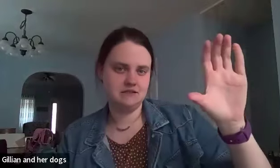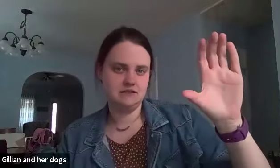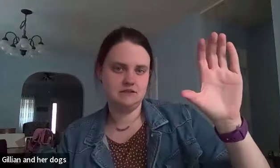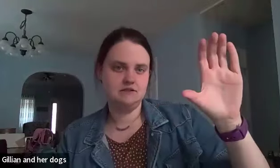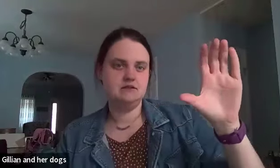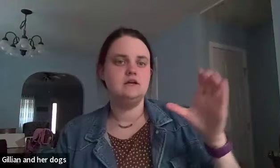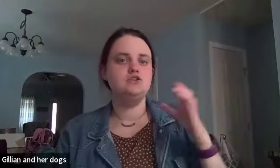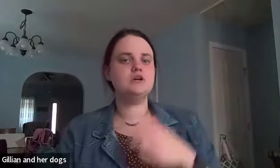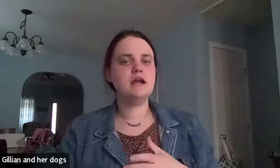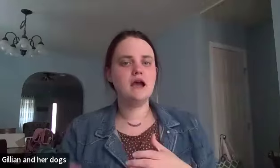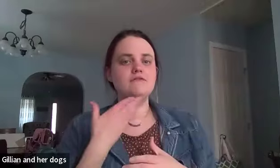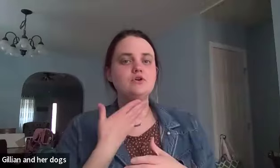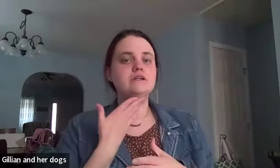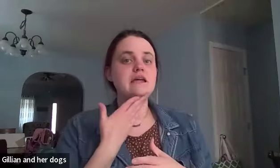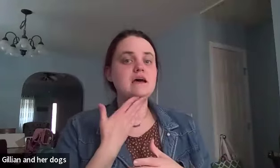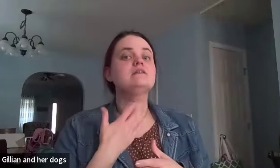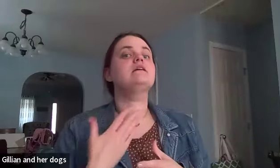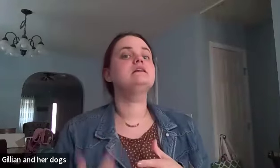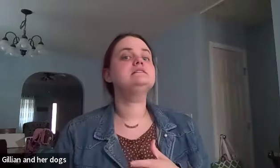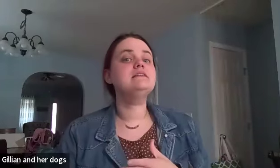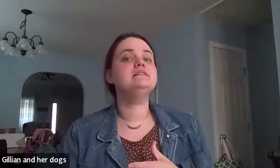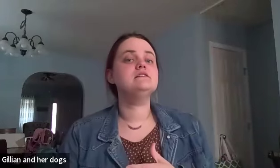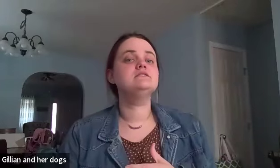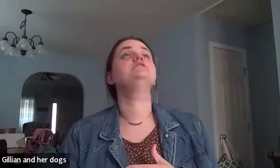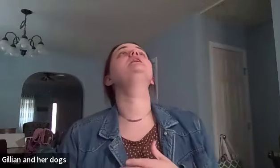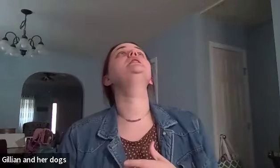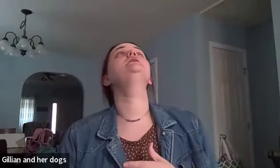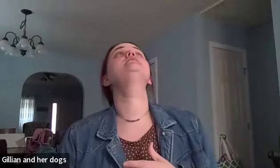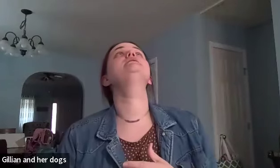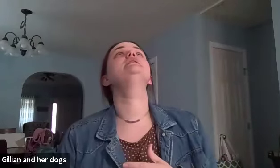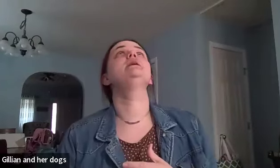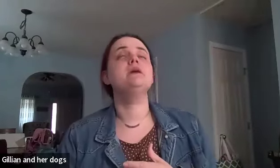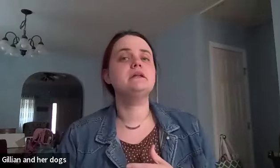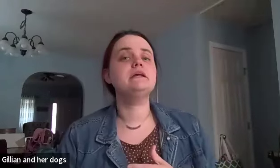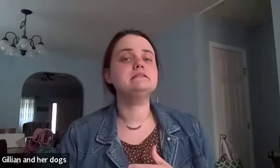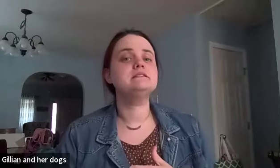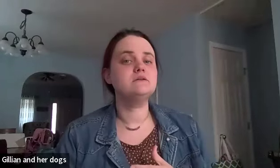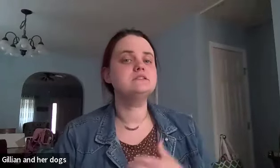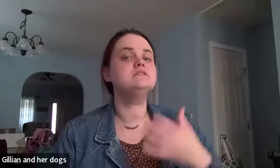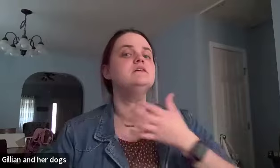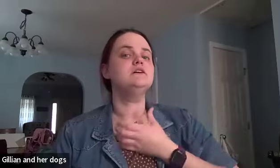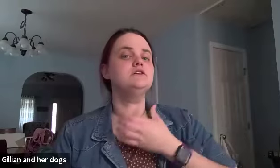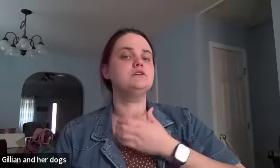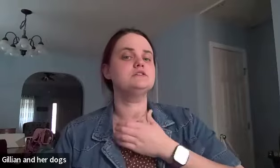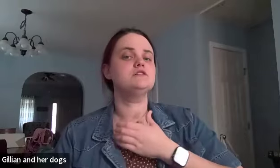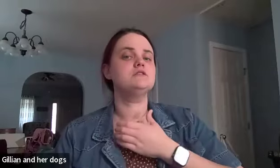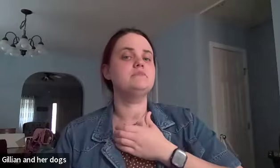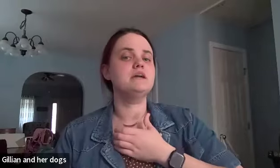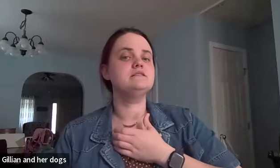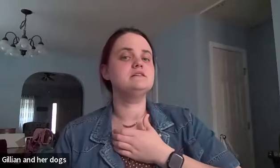C. You're going to have your neck kind of slightly tilted. You're not looking fully up yet, but it is tilted. You're going to start the base